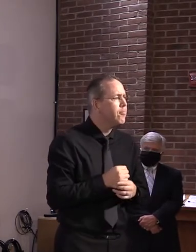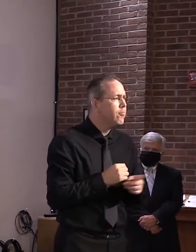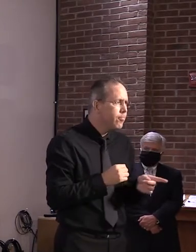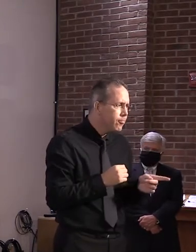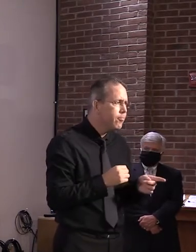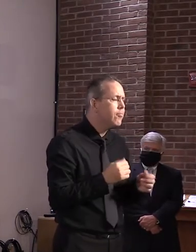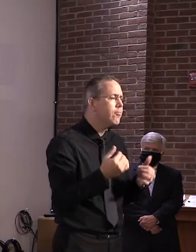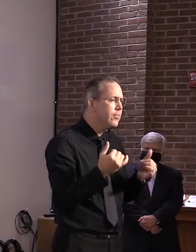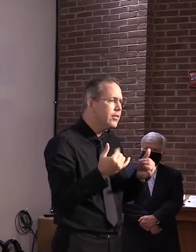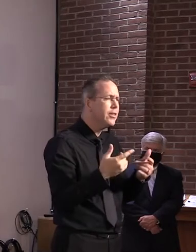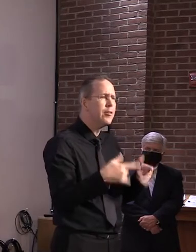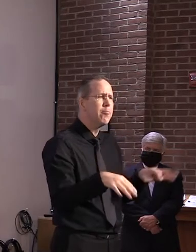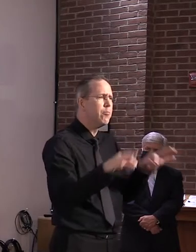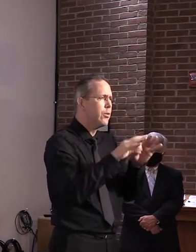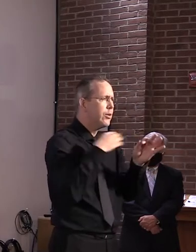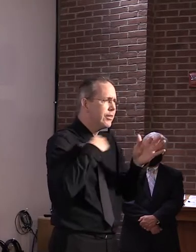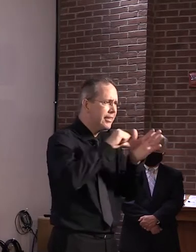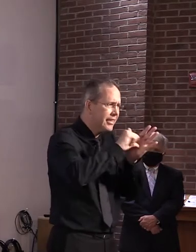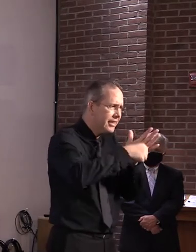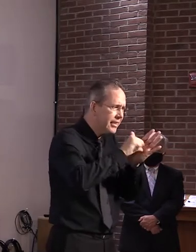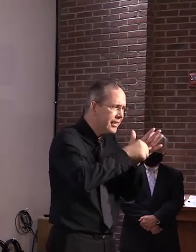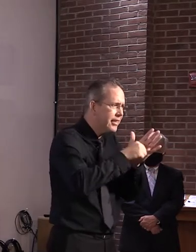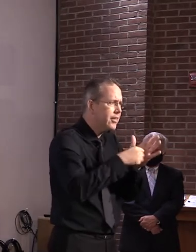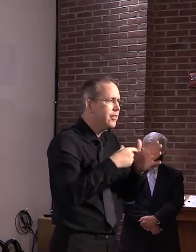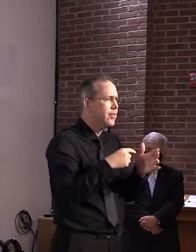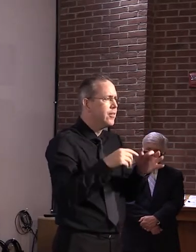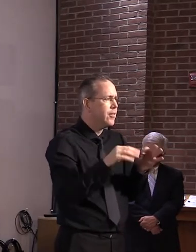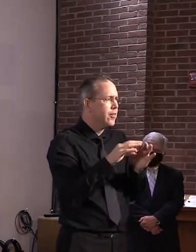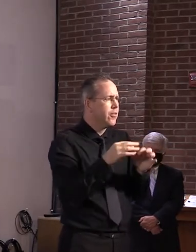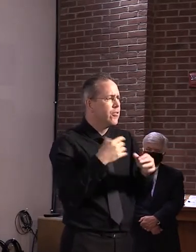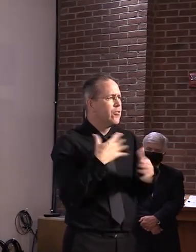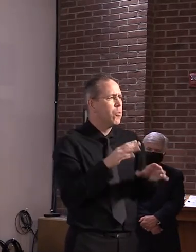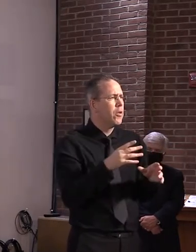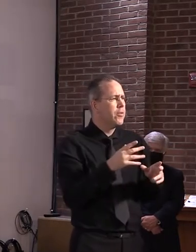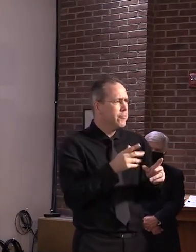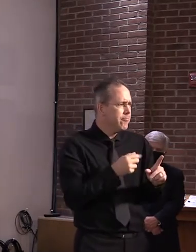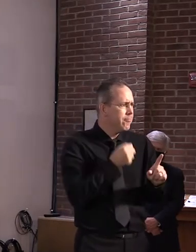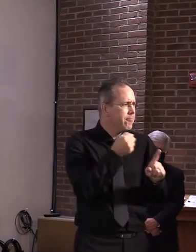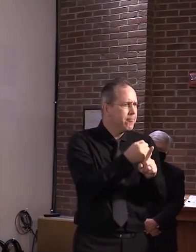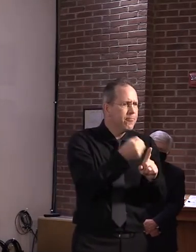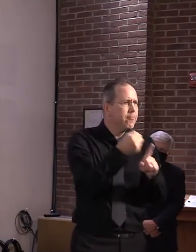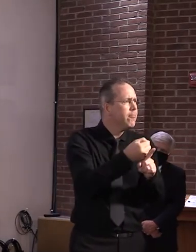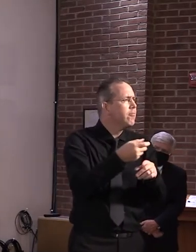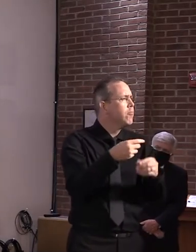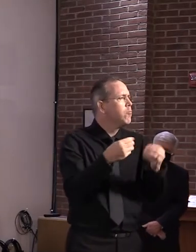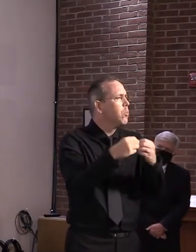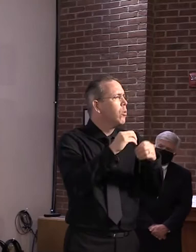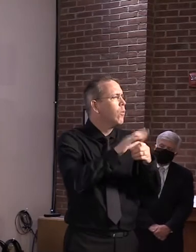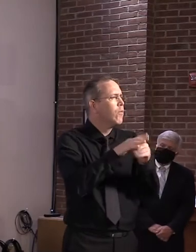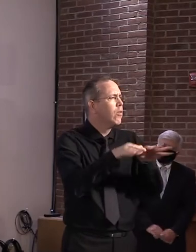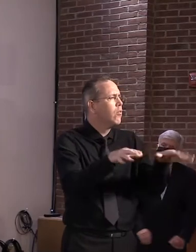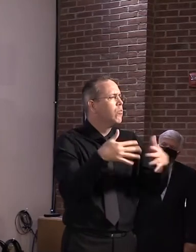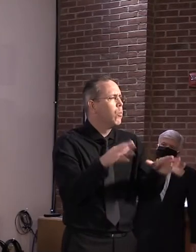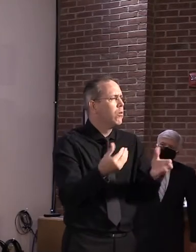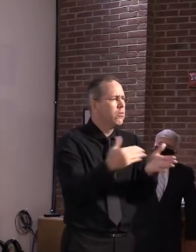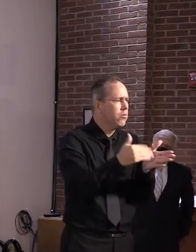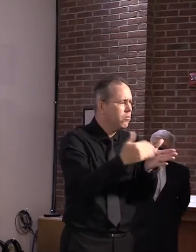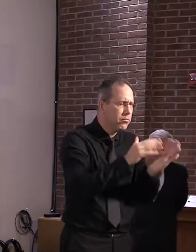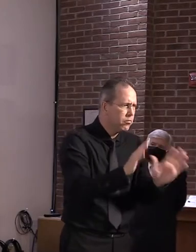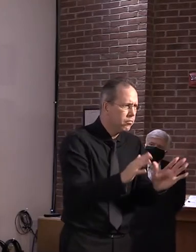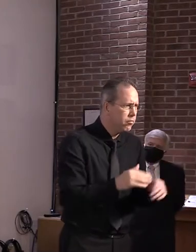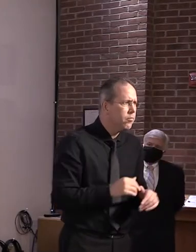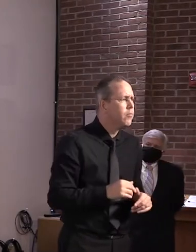significant consequences to letting that happen. And we only need to look to countries like Sweden, where they've tried that